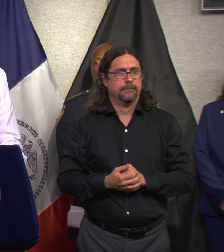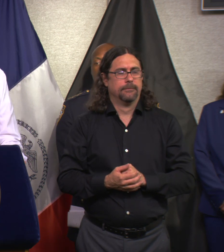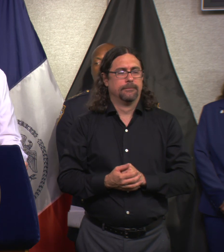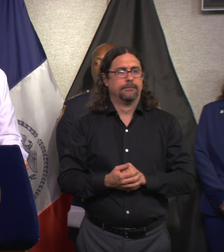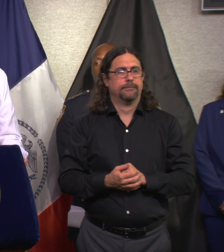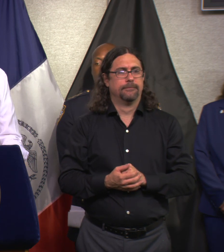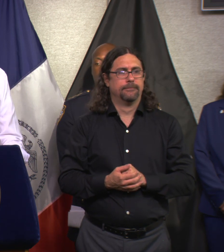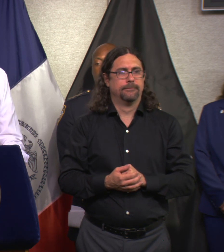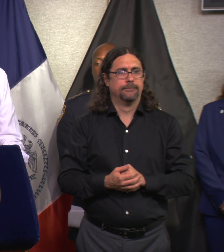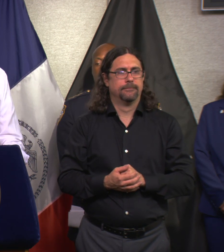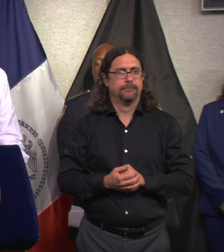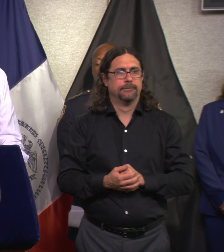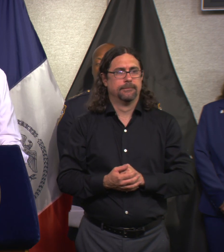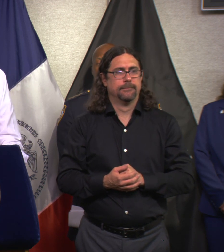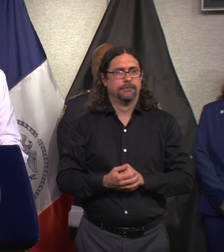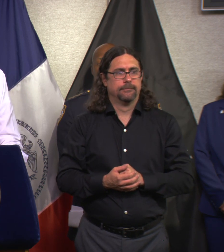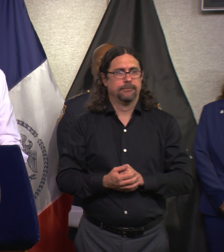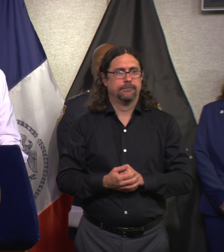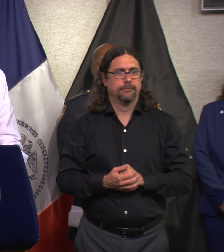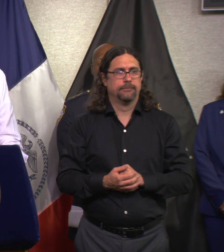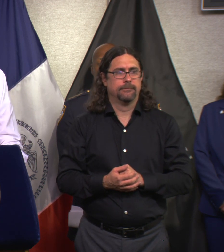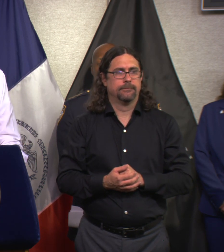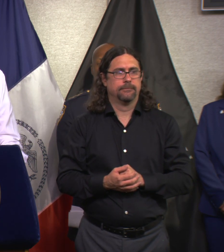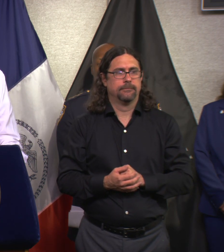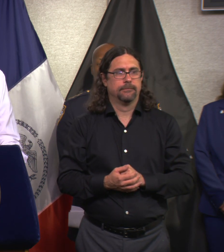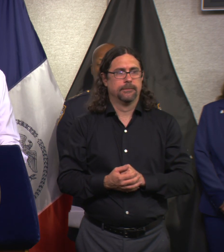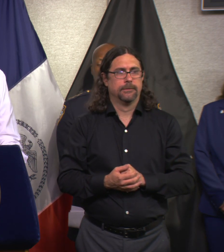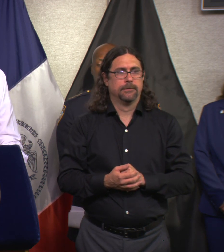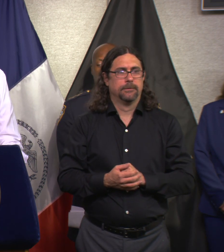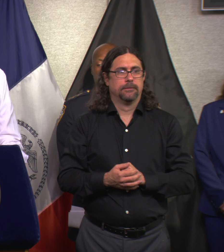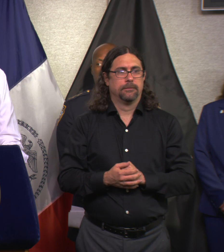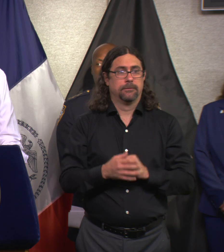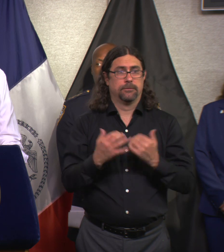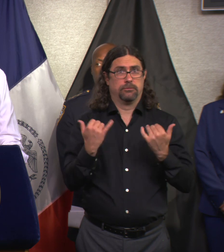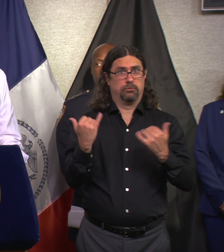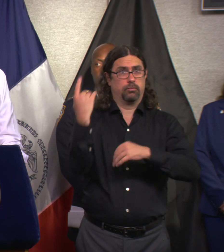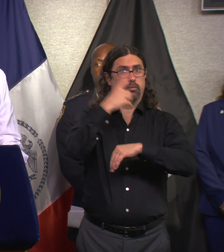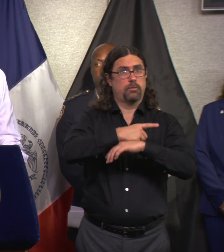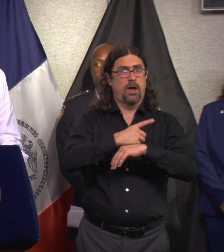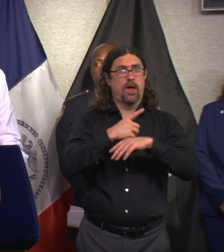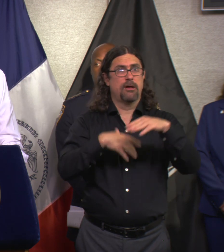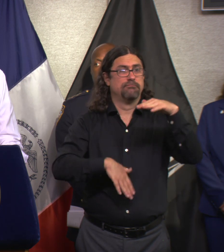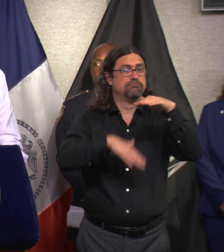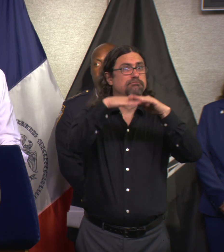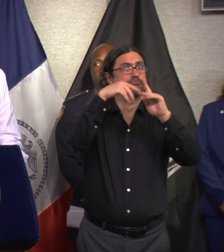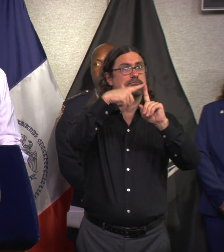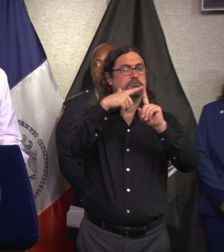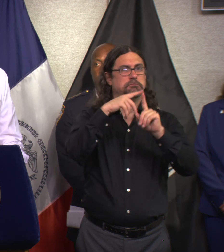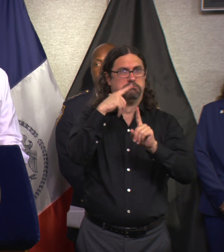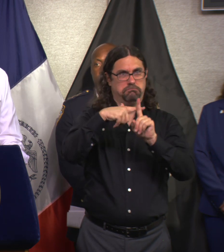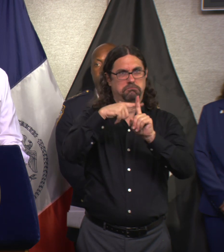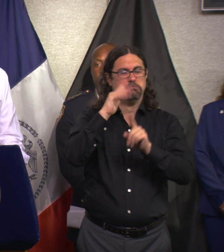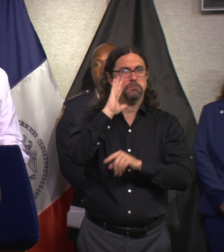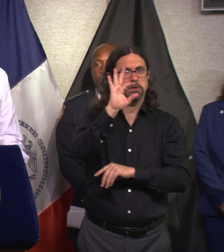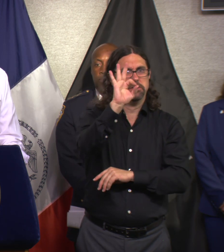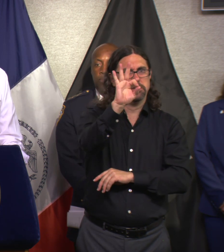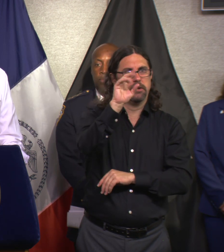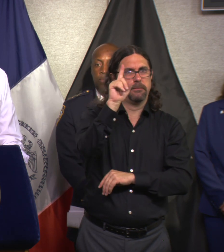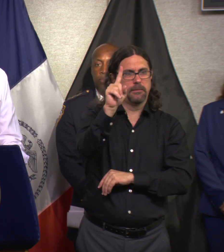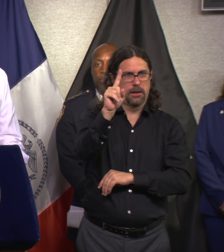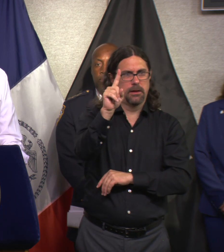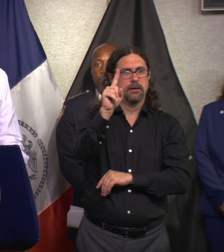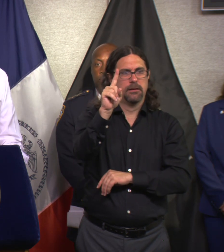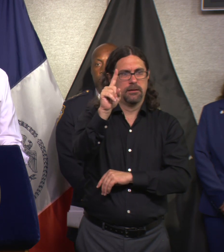the high is predicted to be 91 degrees with a heat index up to the mid-90s through